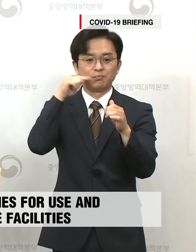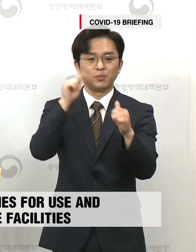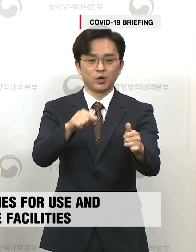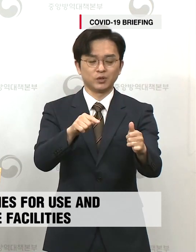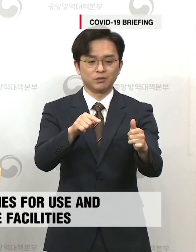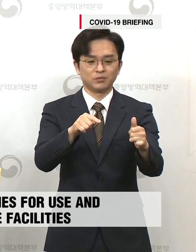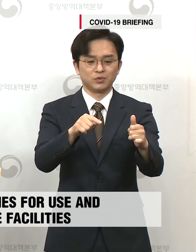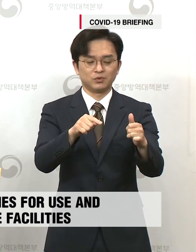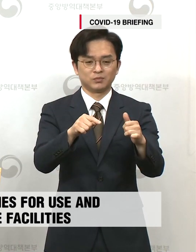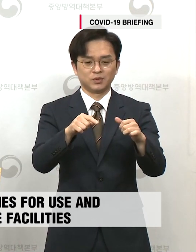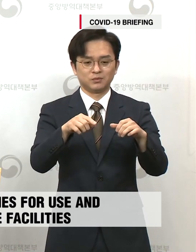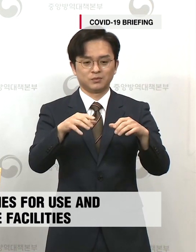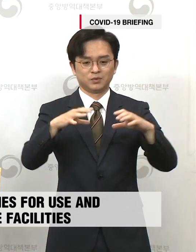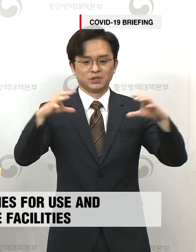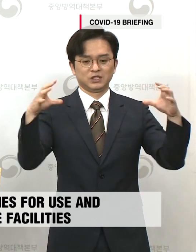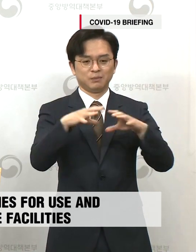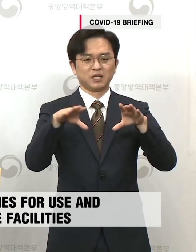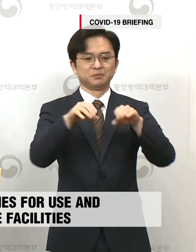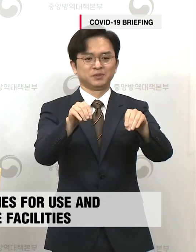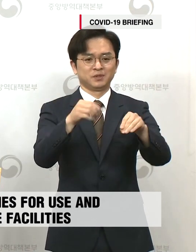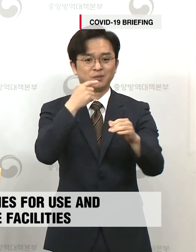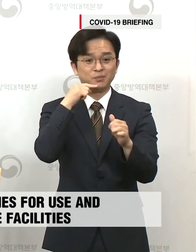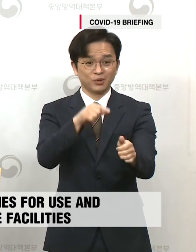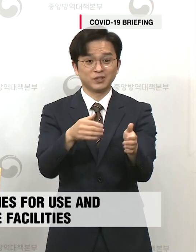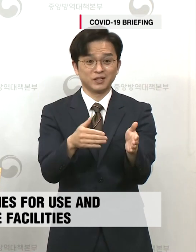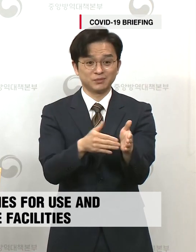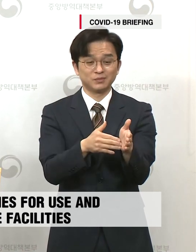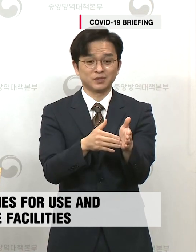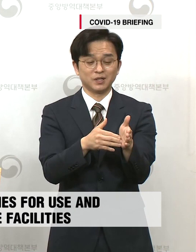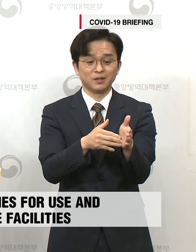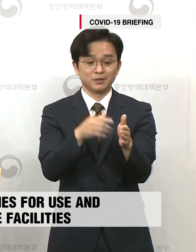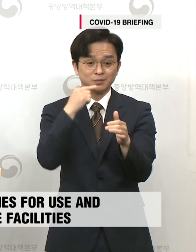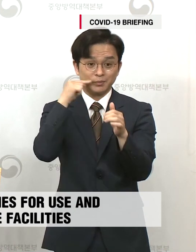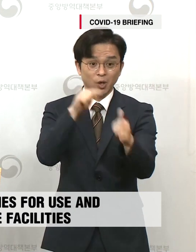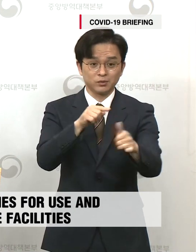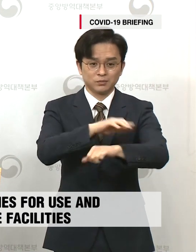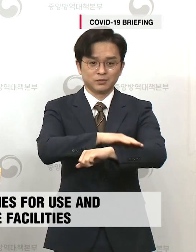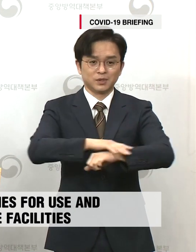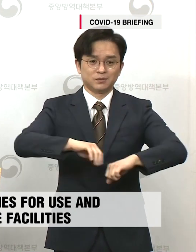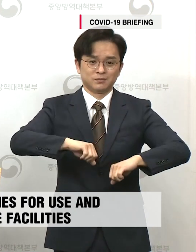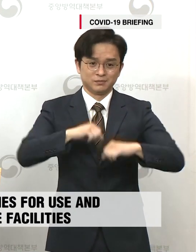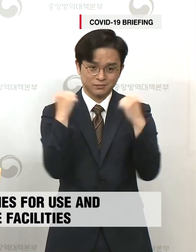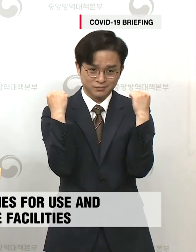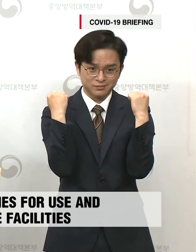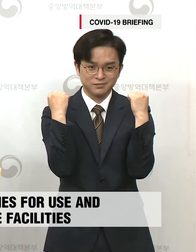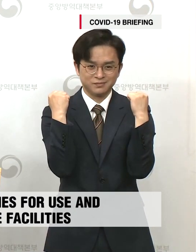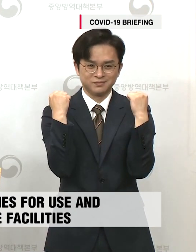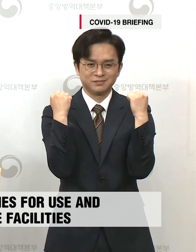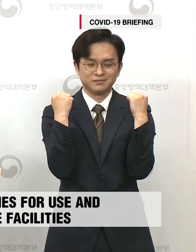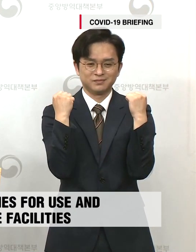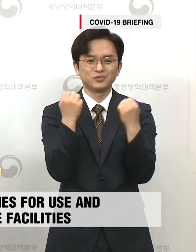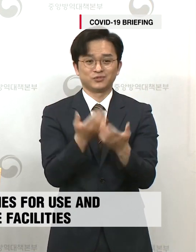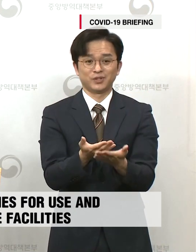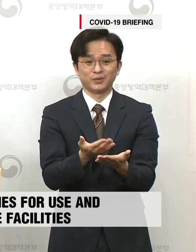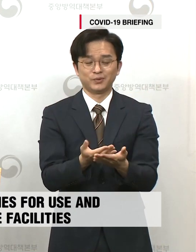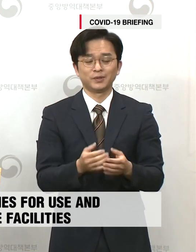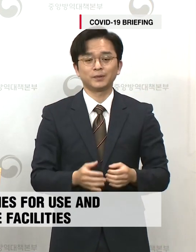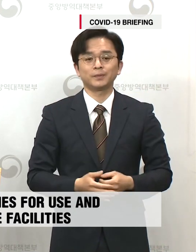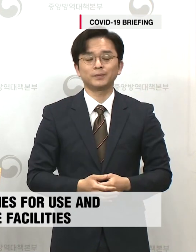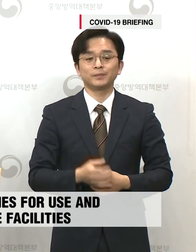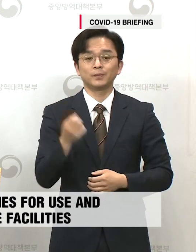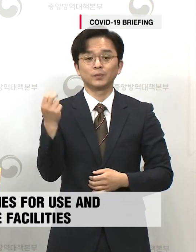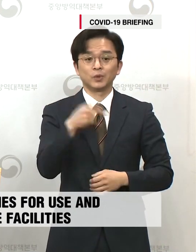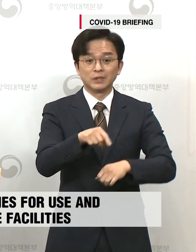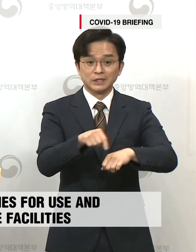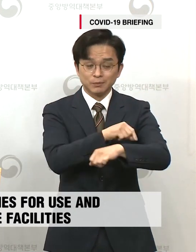districts, including Daegu, Incheon, and Gyeonggi, have their own regulations. And we also highlight the fact that